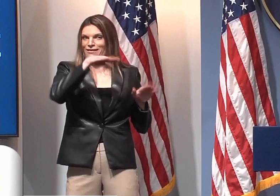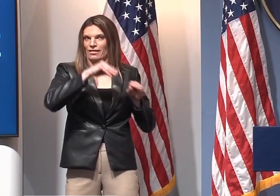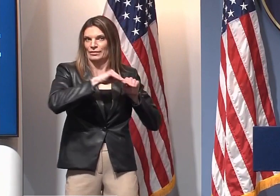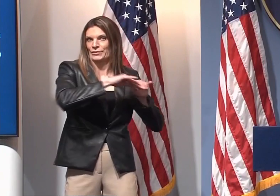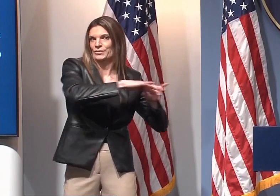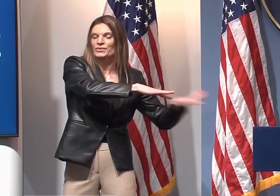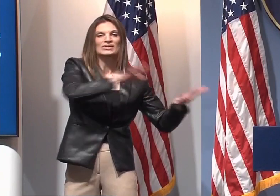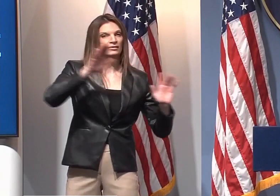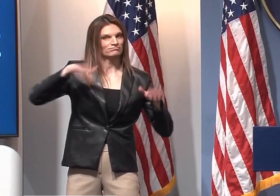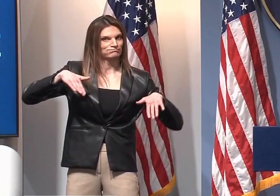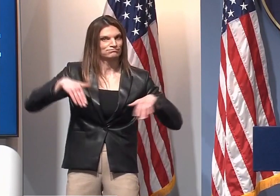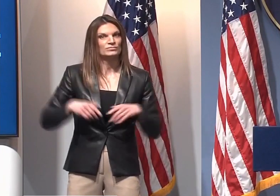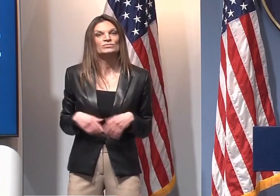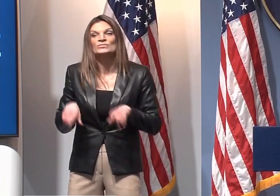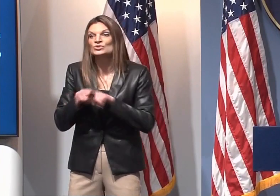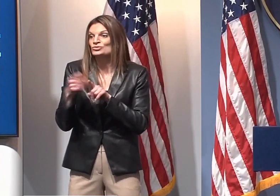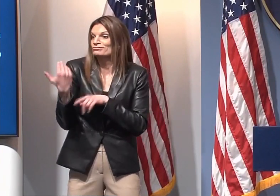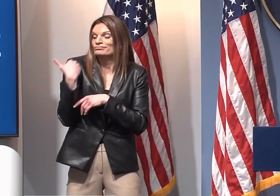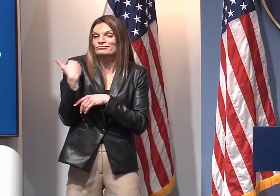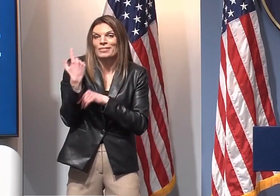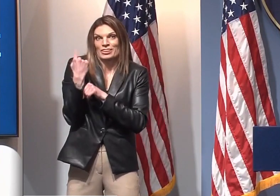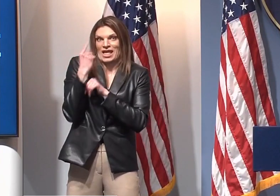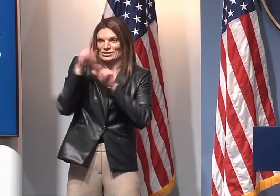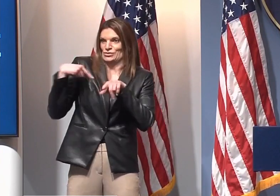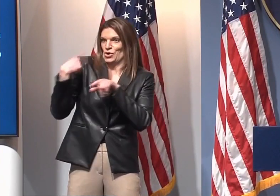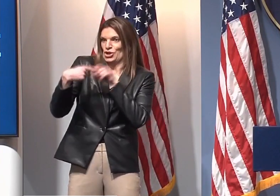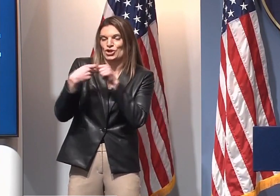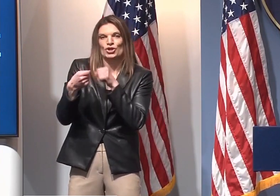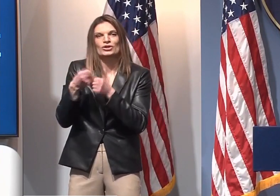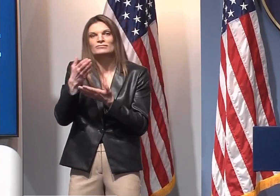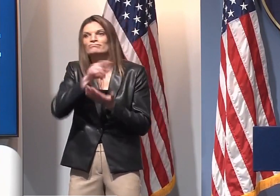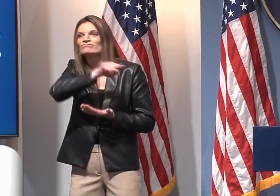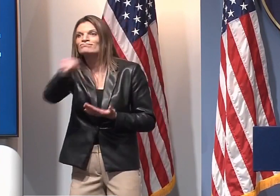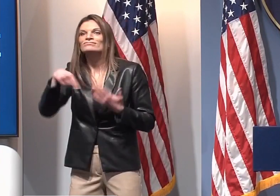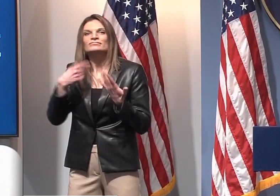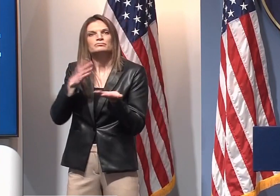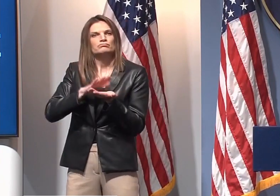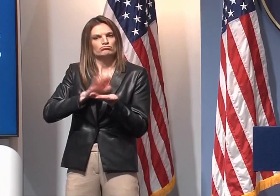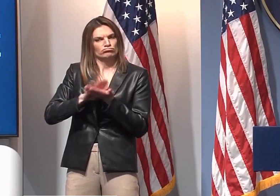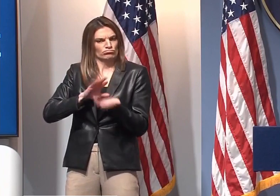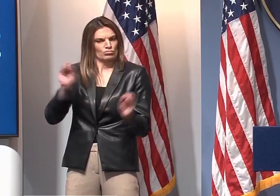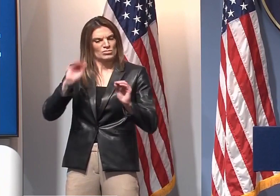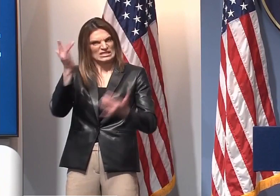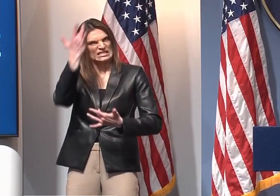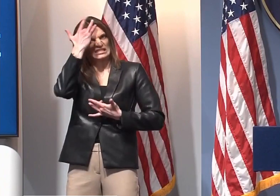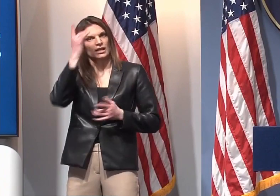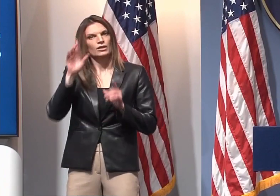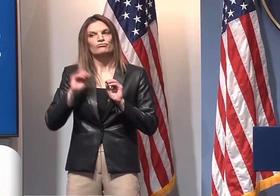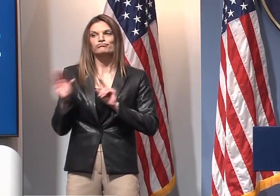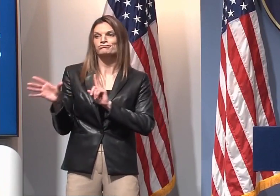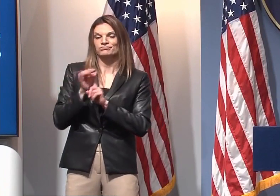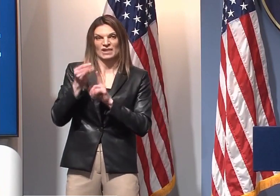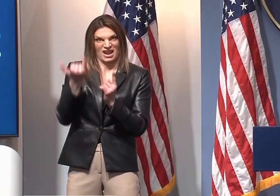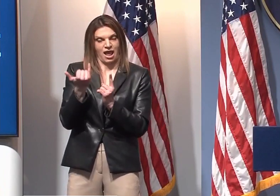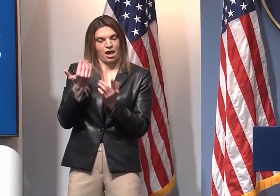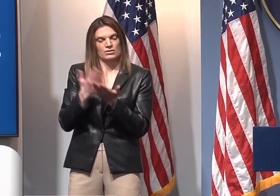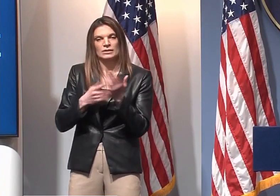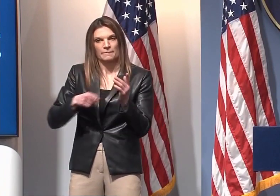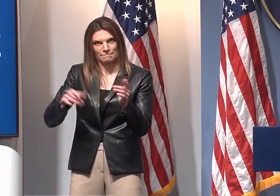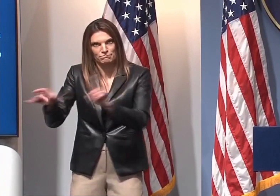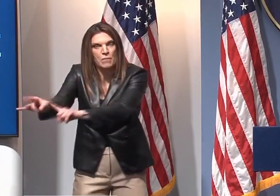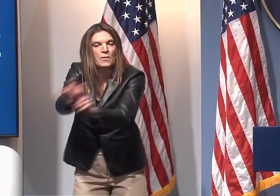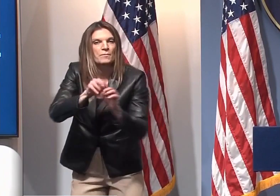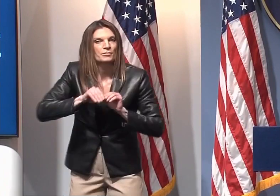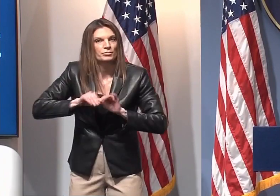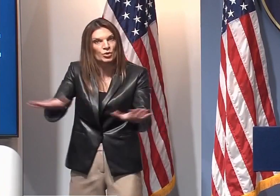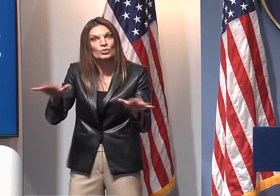have reservoirs of people who didn't get COVID, thankfully, but are now vulnerable to these variants, and we have exhaustion, the fatigue,